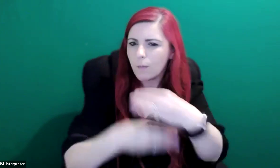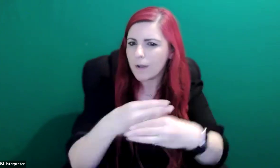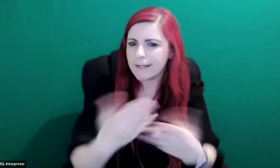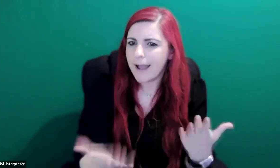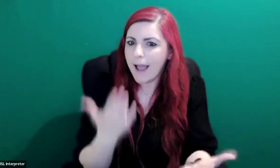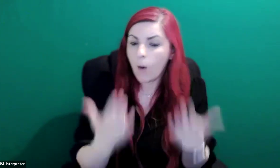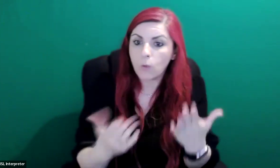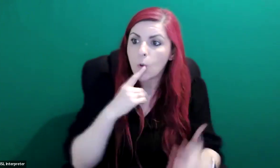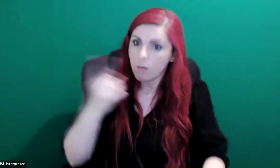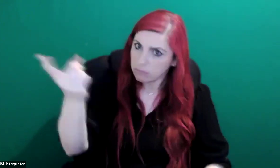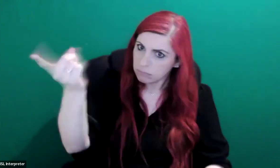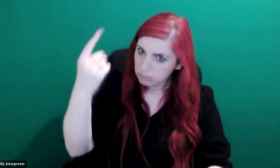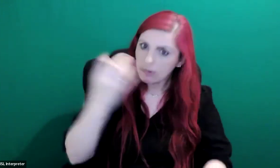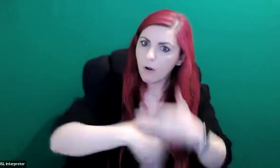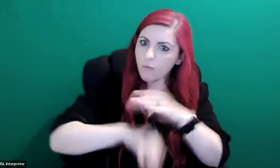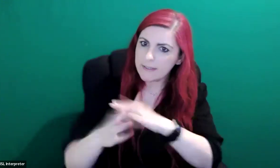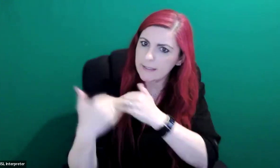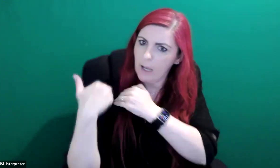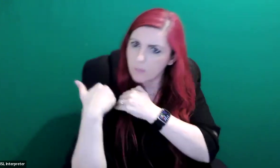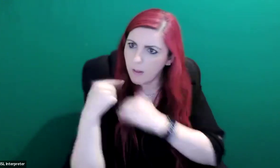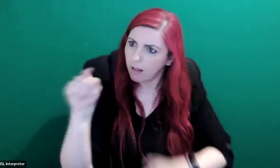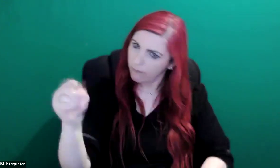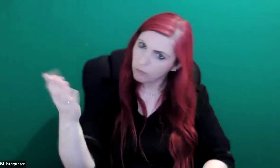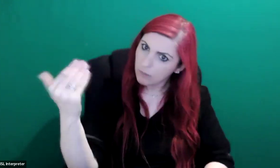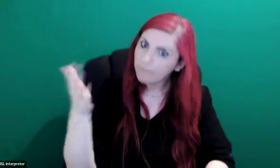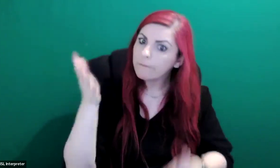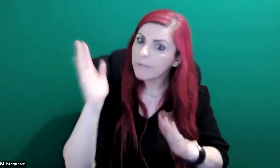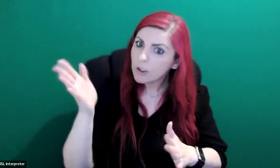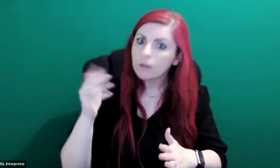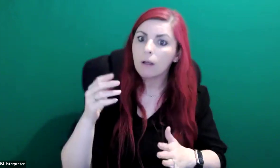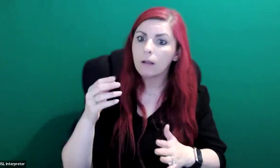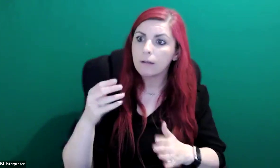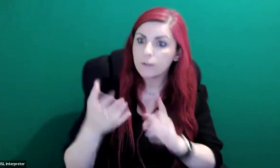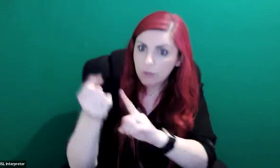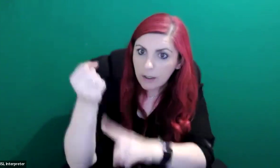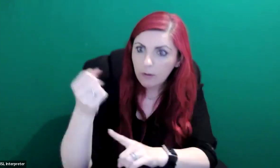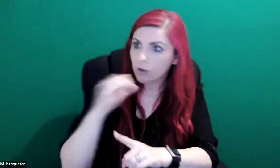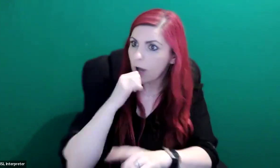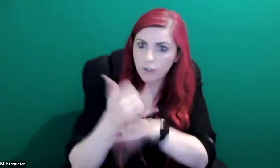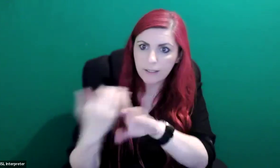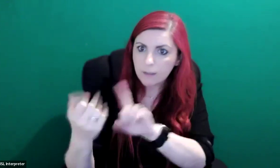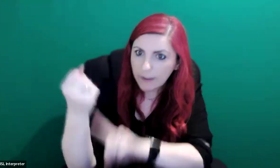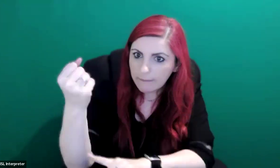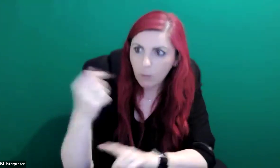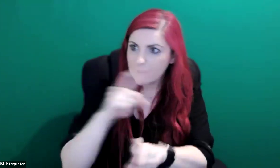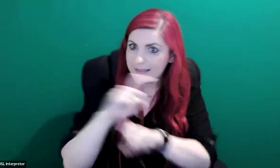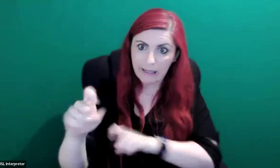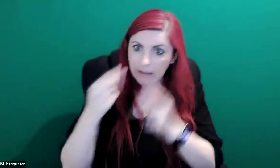hold government accountable for what it has done and what it has not done and what it has yet to do on disability